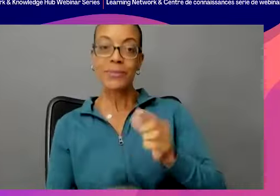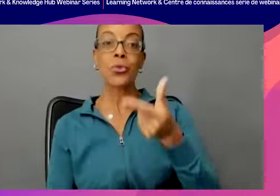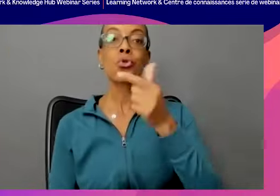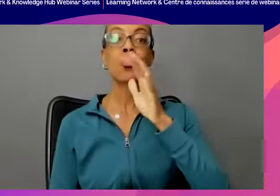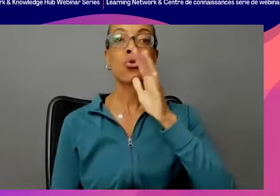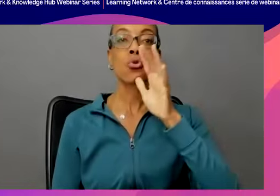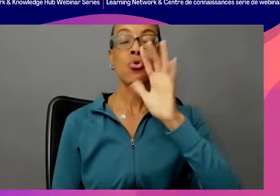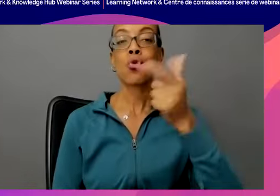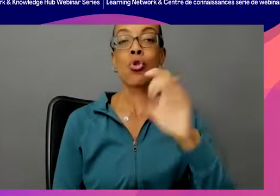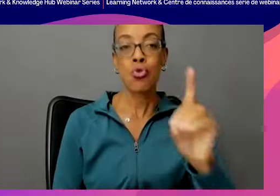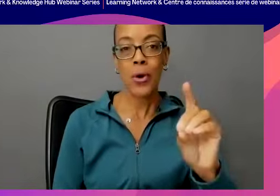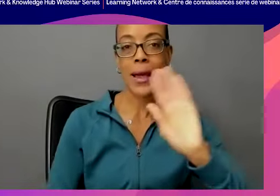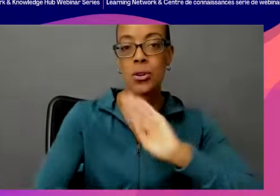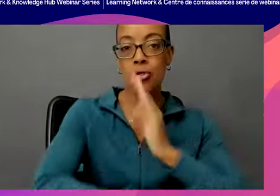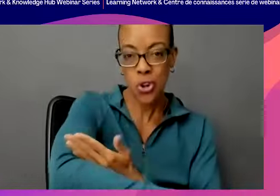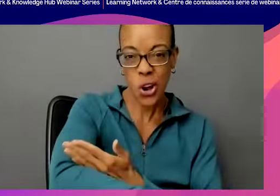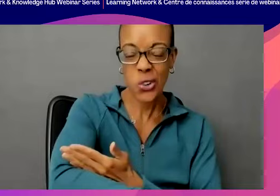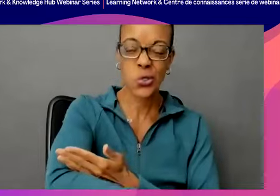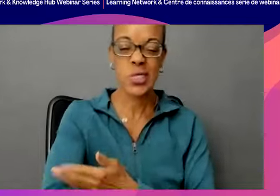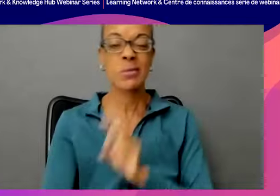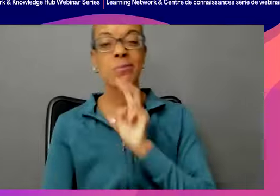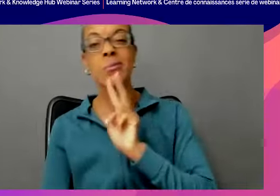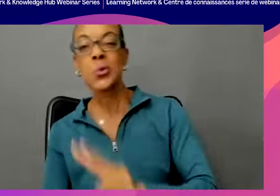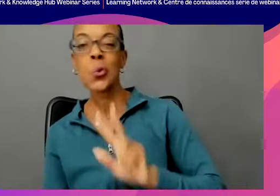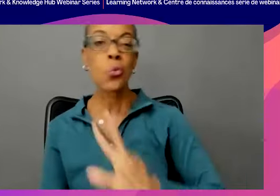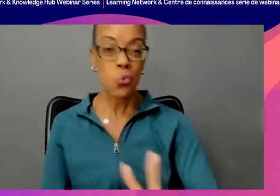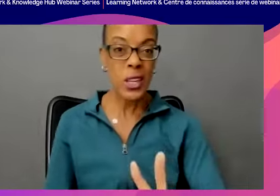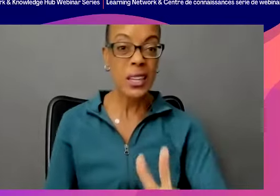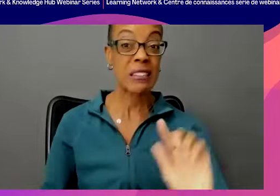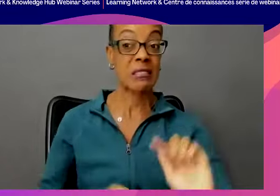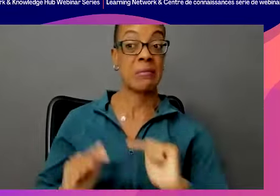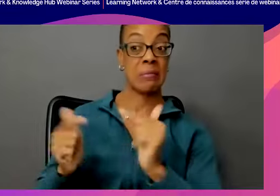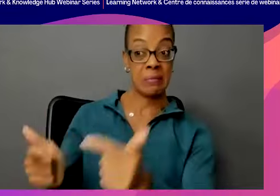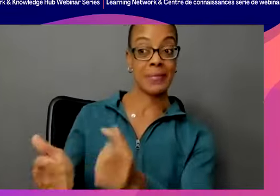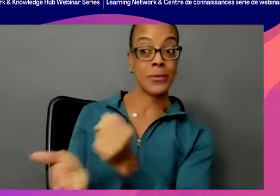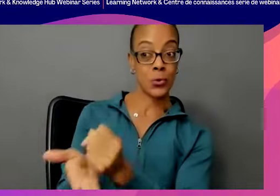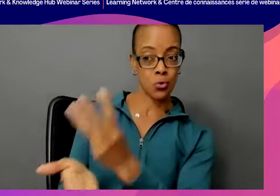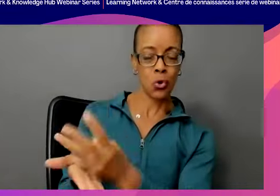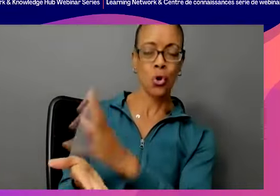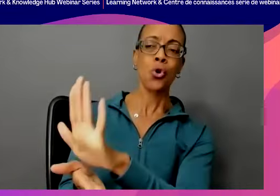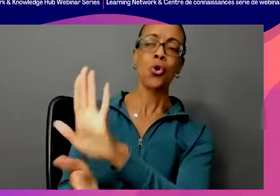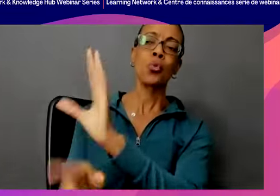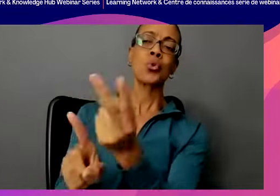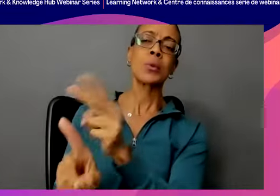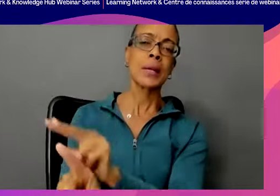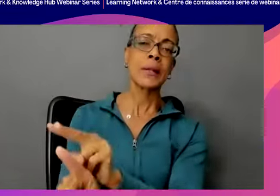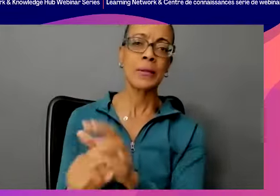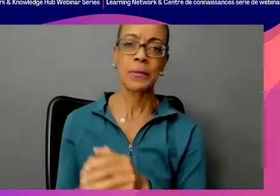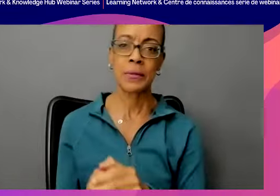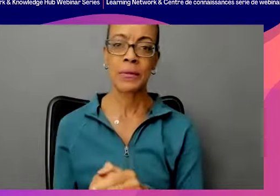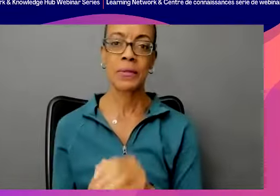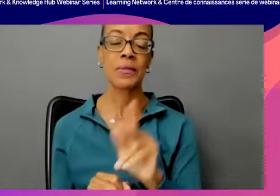toddler. I'm going to start by passing it on to Carrie, a social worker, from her perspective.